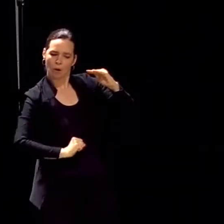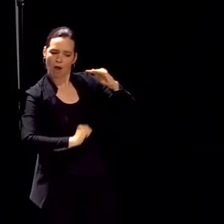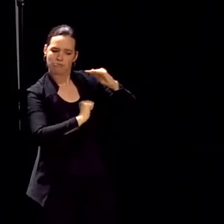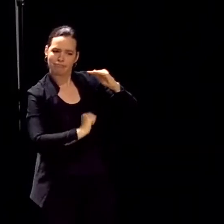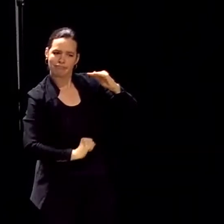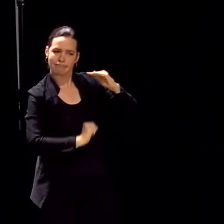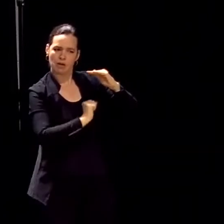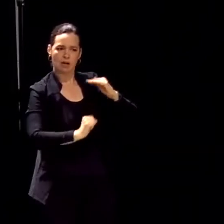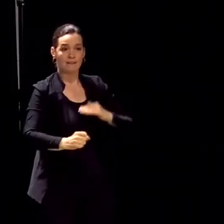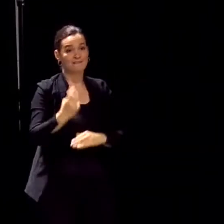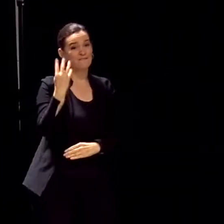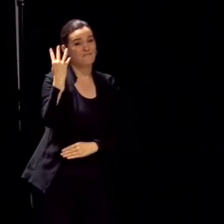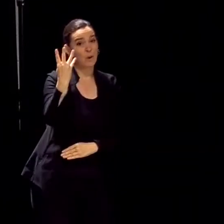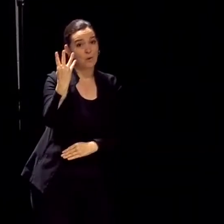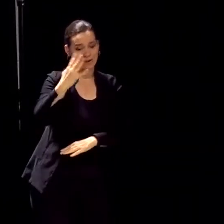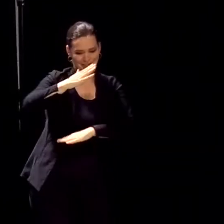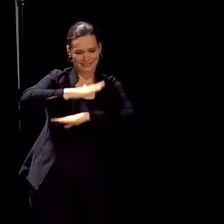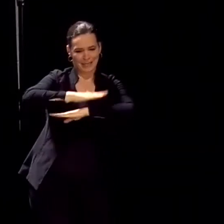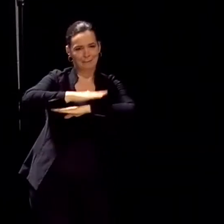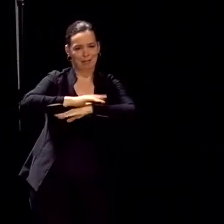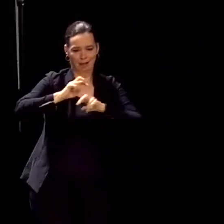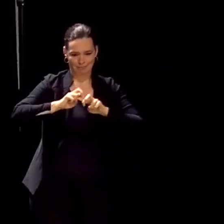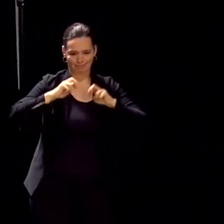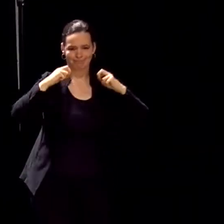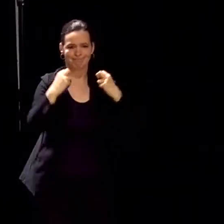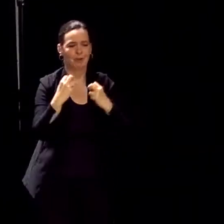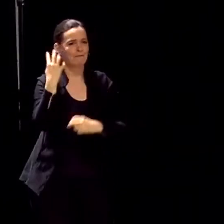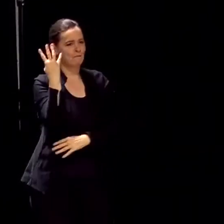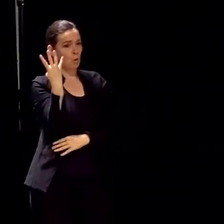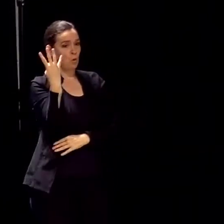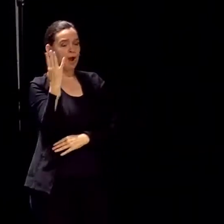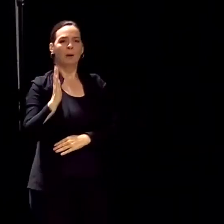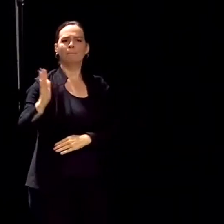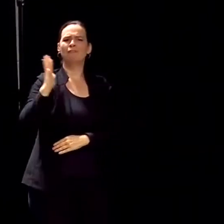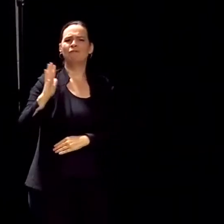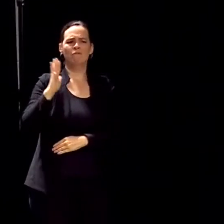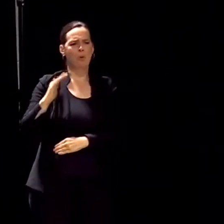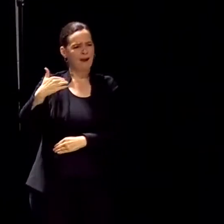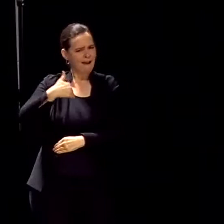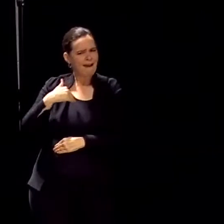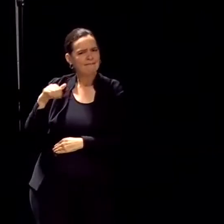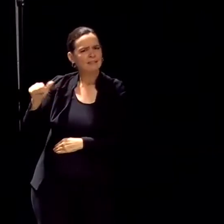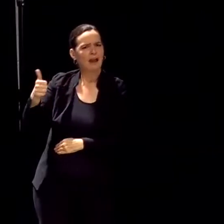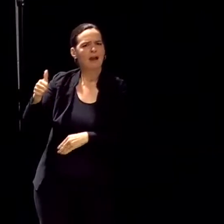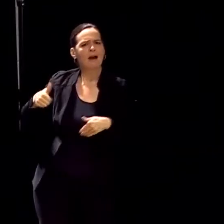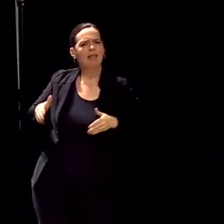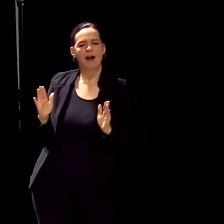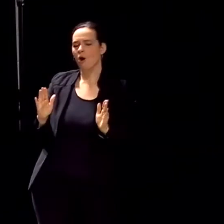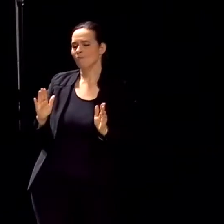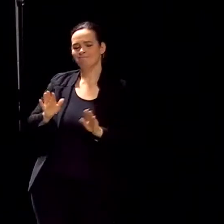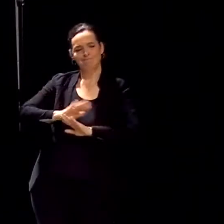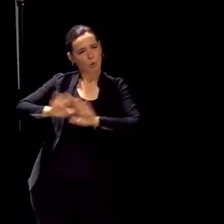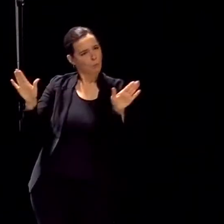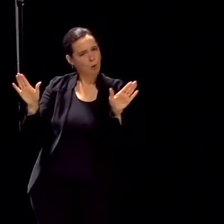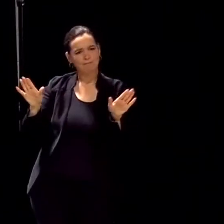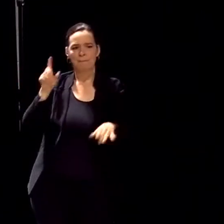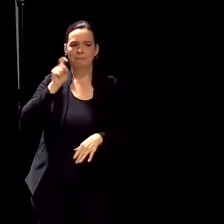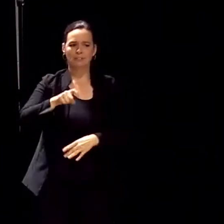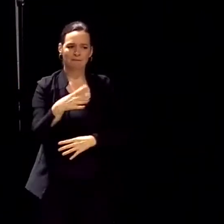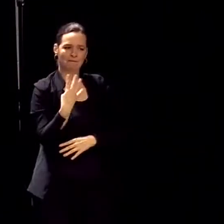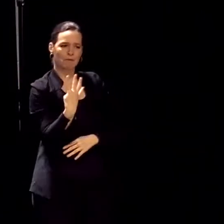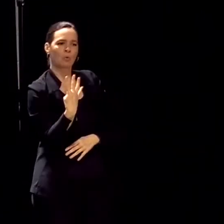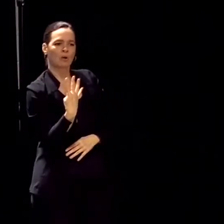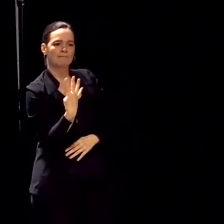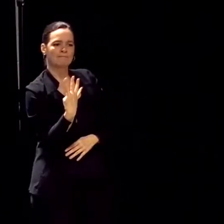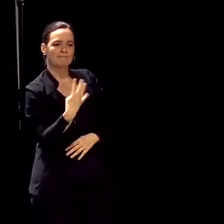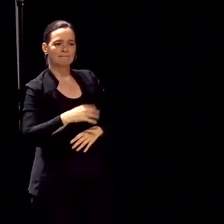10. There's no restrictions on capacity of the restaurant, just maximum people per table. In a yellow